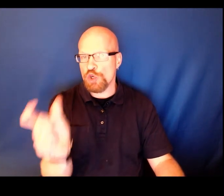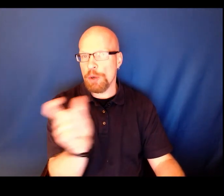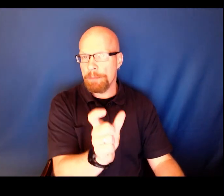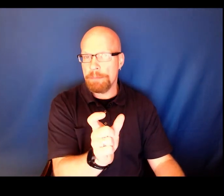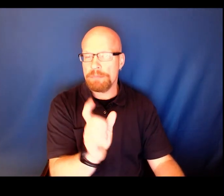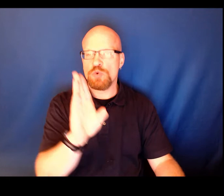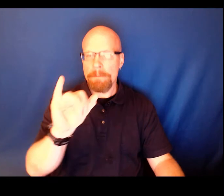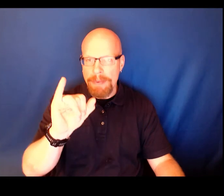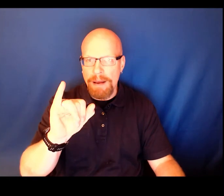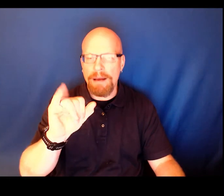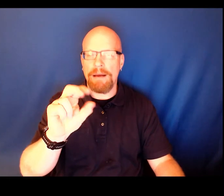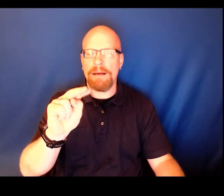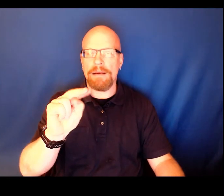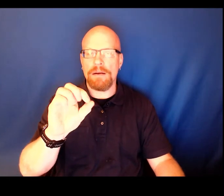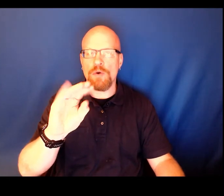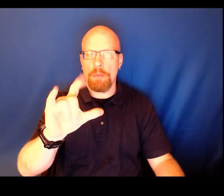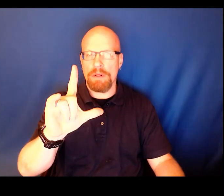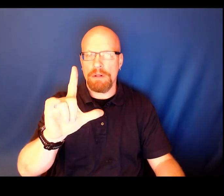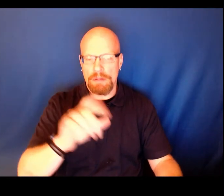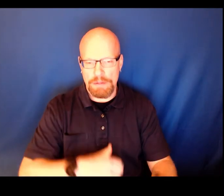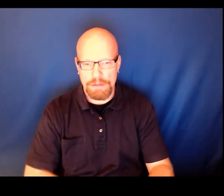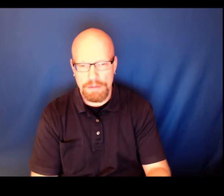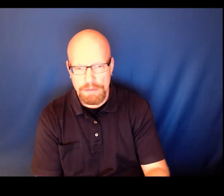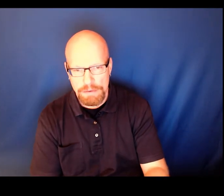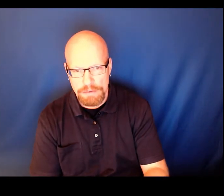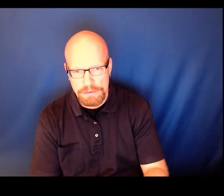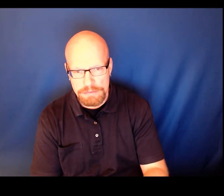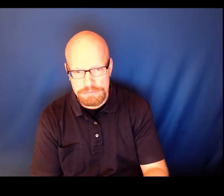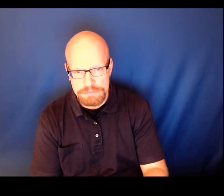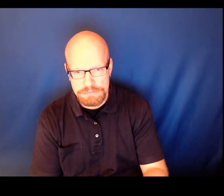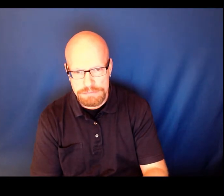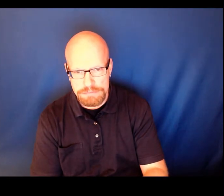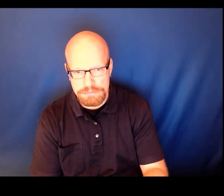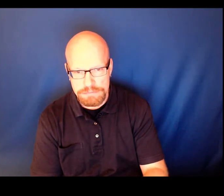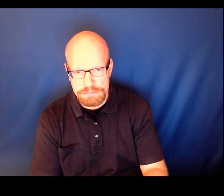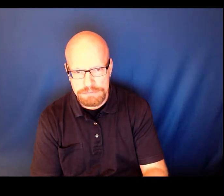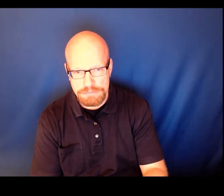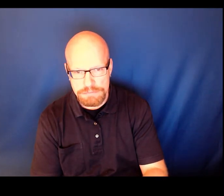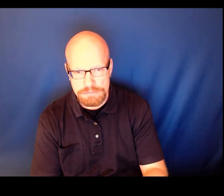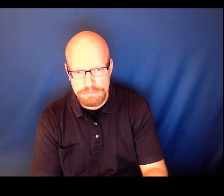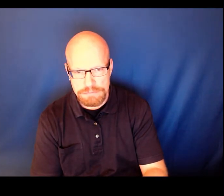We have 2 terms here, so therefore it's a binomial. Bi meaning 2.